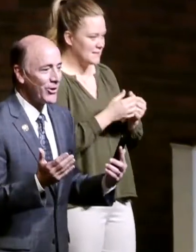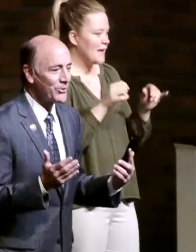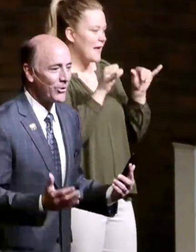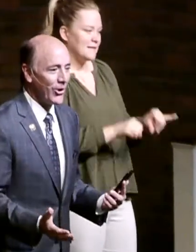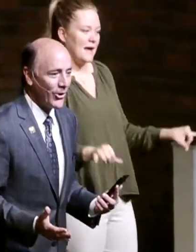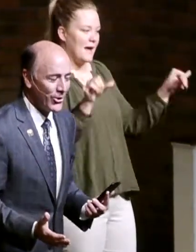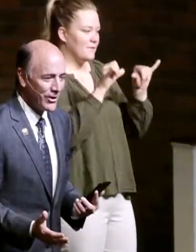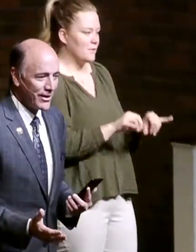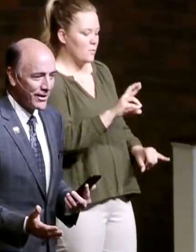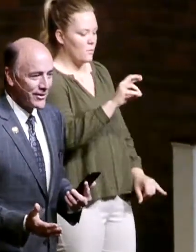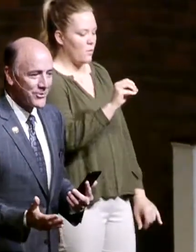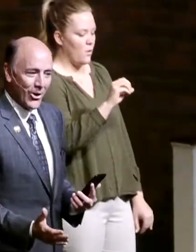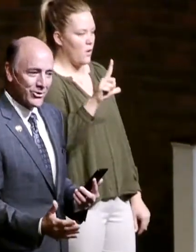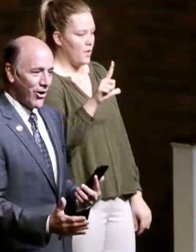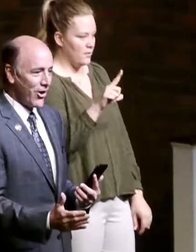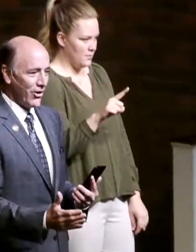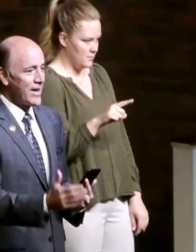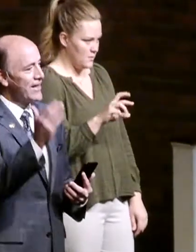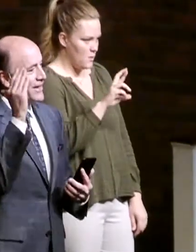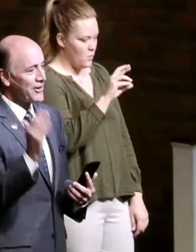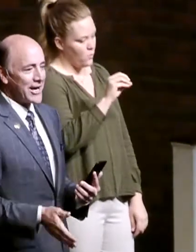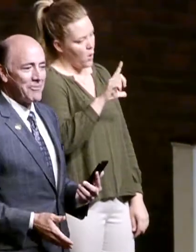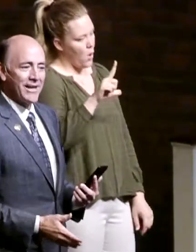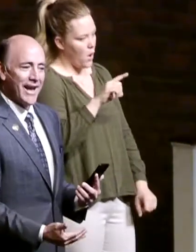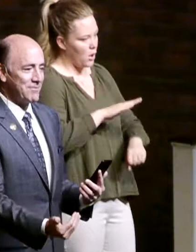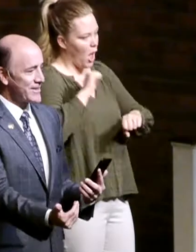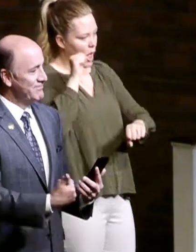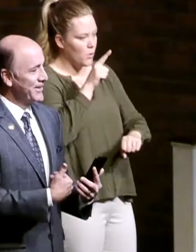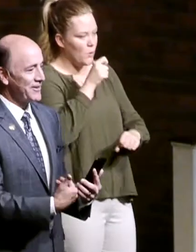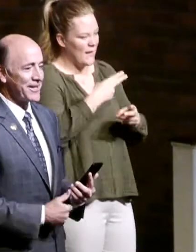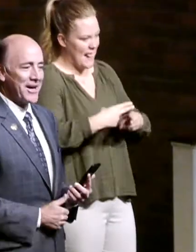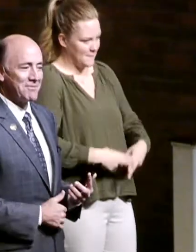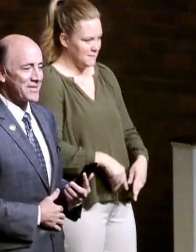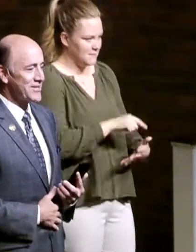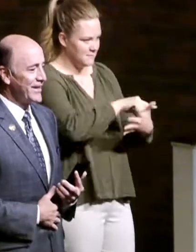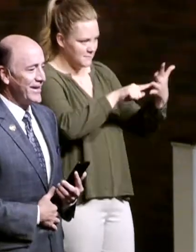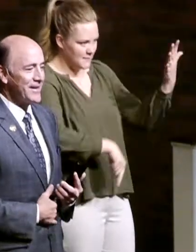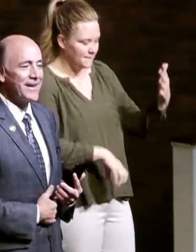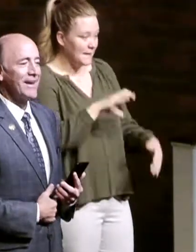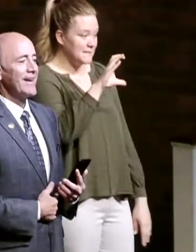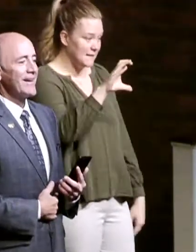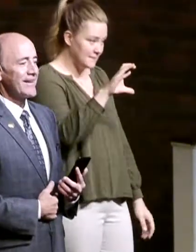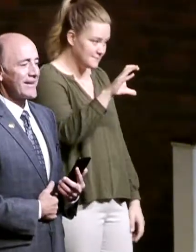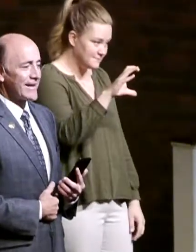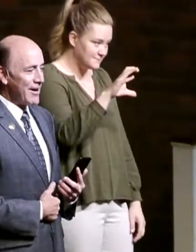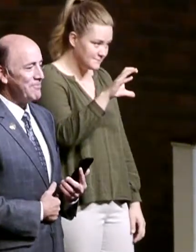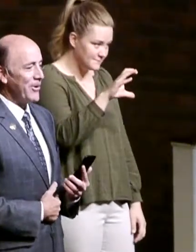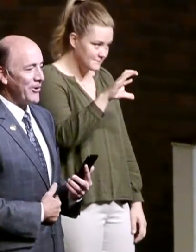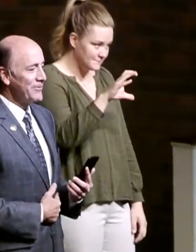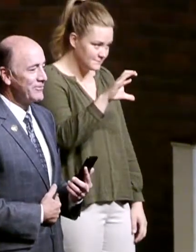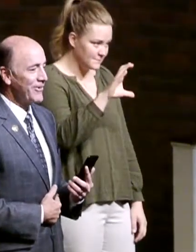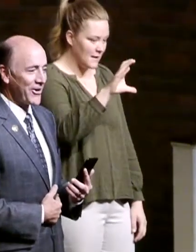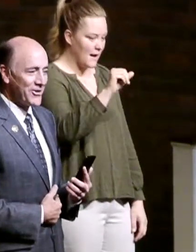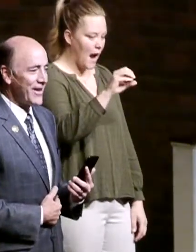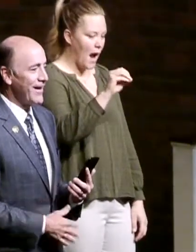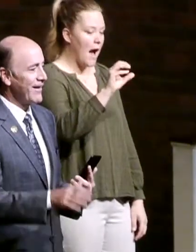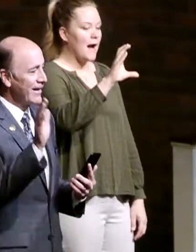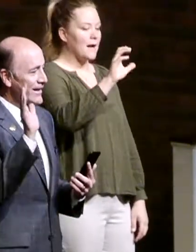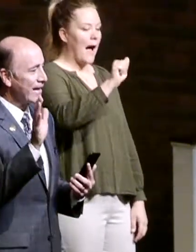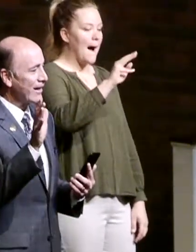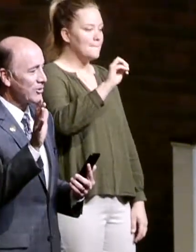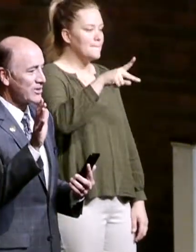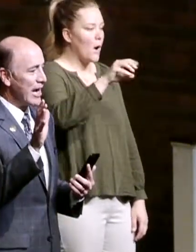it's called roll. Roll call. Here come the names. Here it comes. C. Campo. Are you